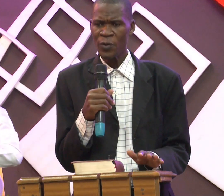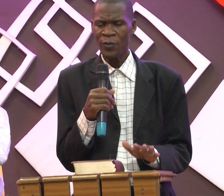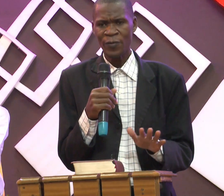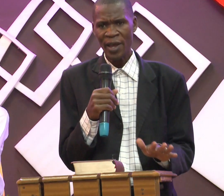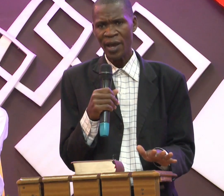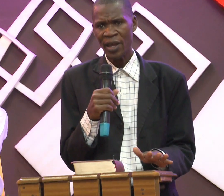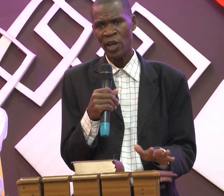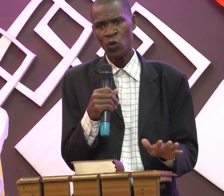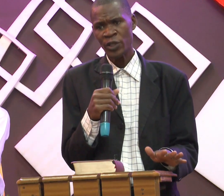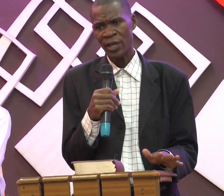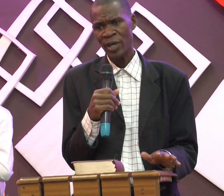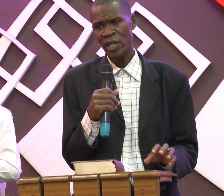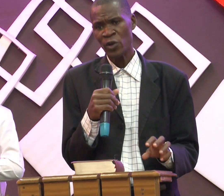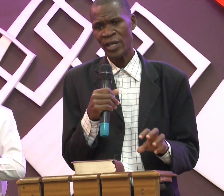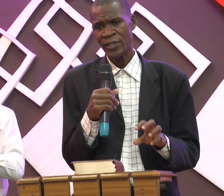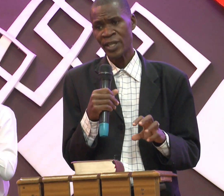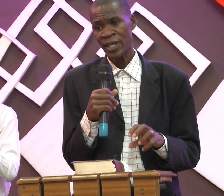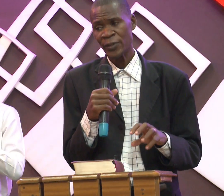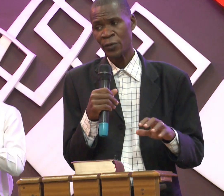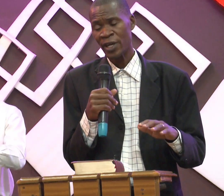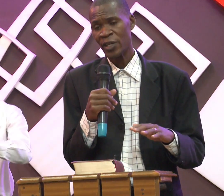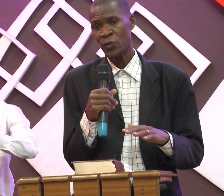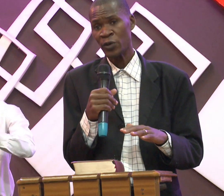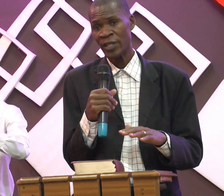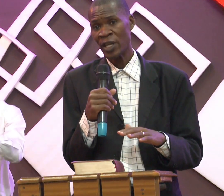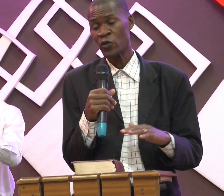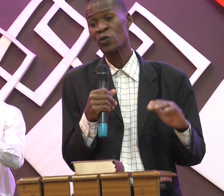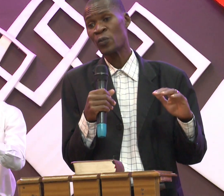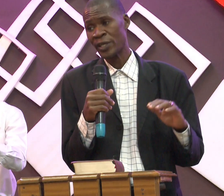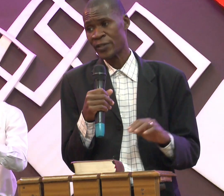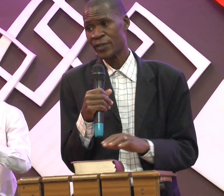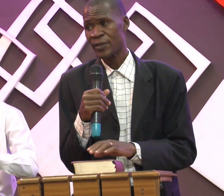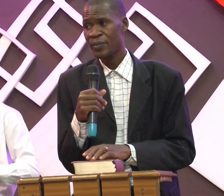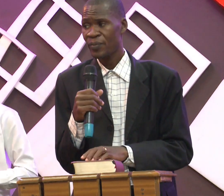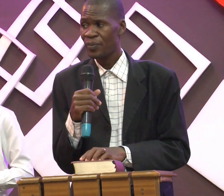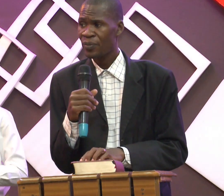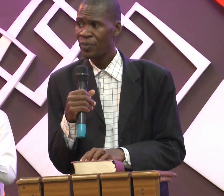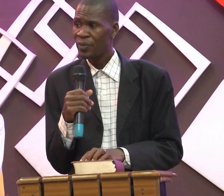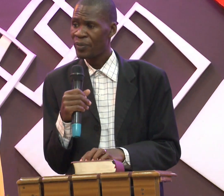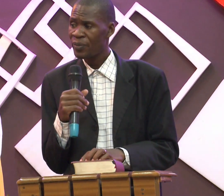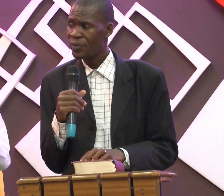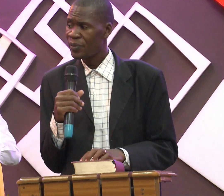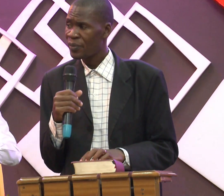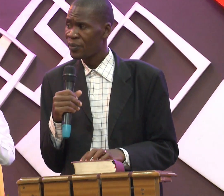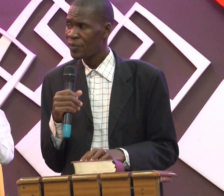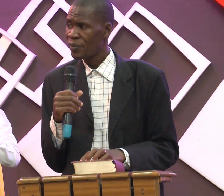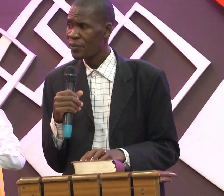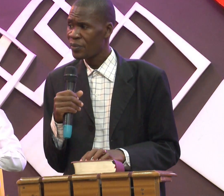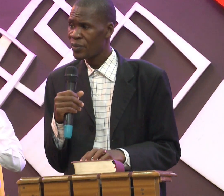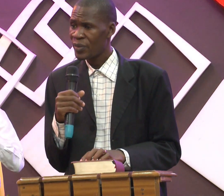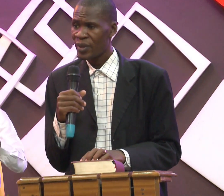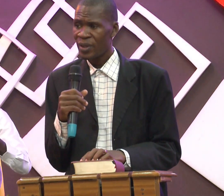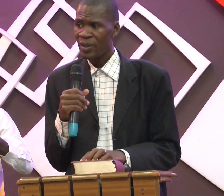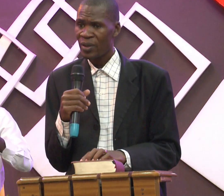We've gone through fire and water, but the Lord has taken us through and he has brought us now to a good place. Abamu abaluddeko wano mmanyi waliwo ebikulu ebyatuluma